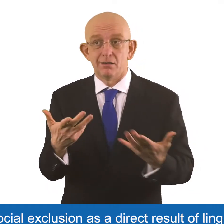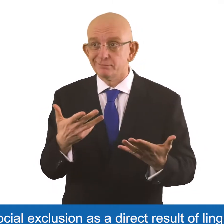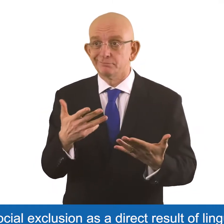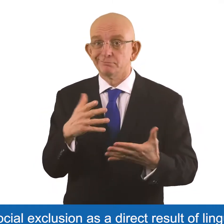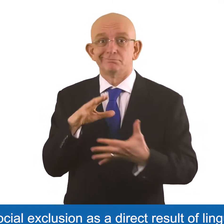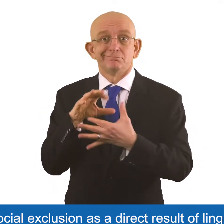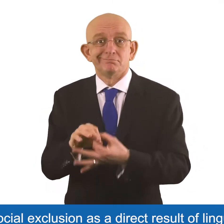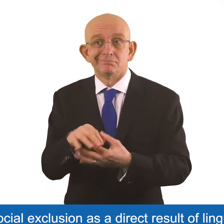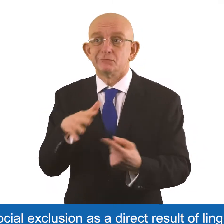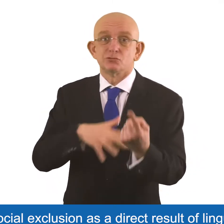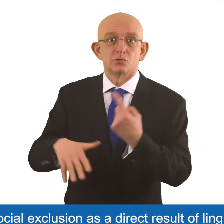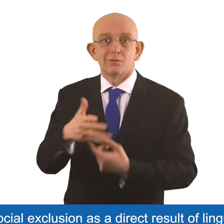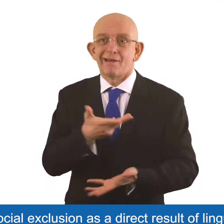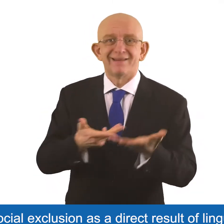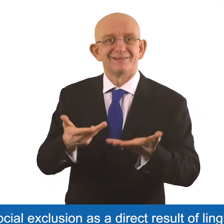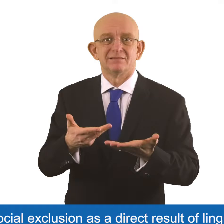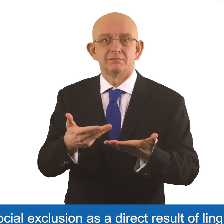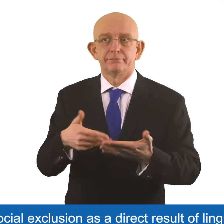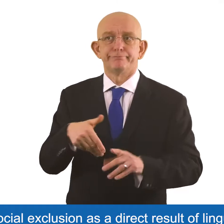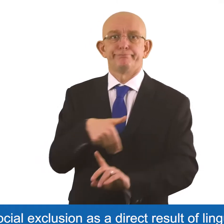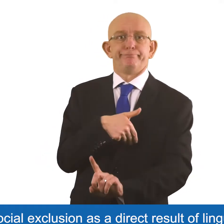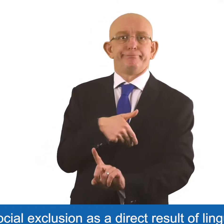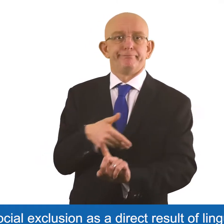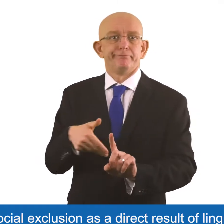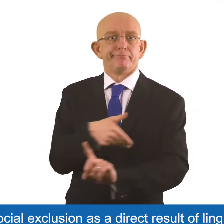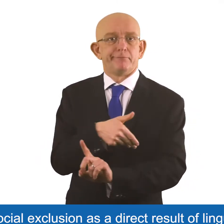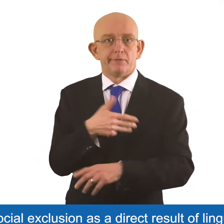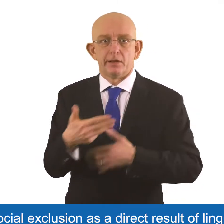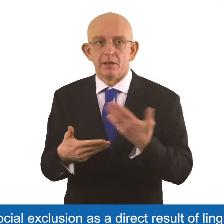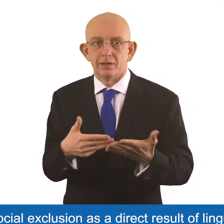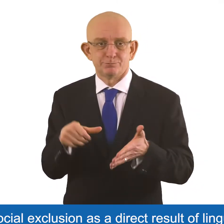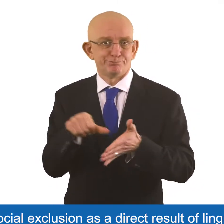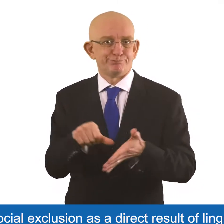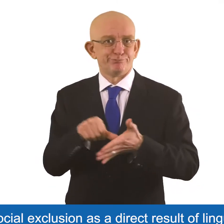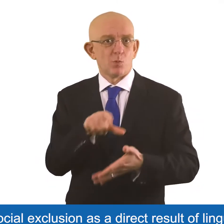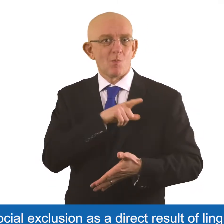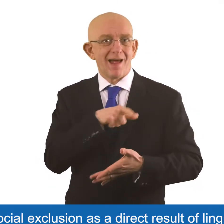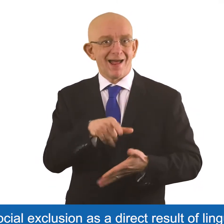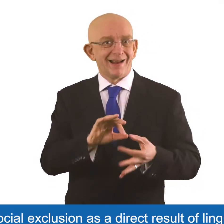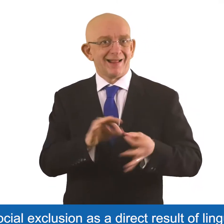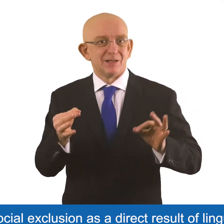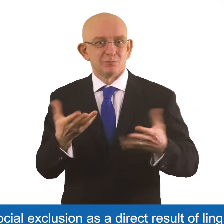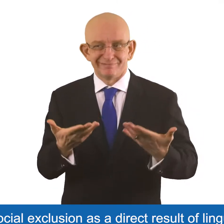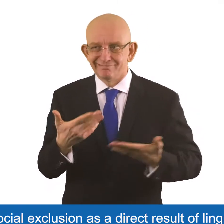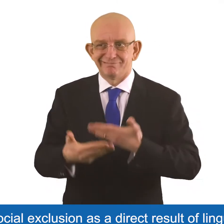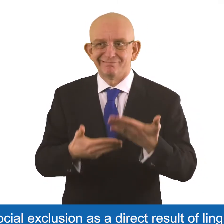And can face social exclusion as a direct result of linguistic exclusion, which can adversely affect employment,